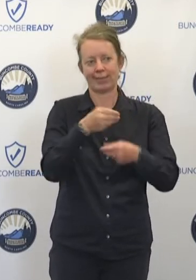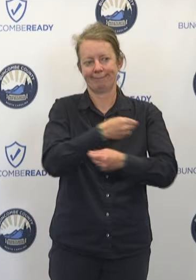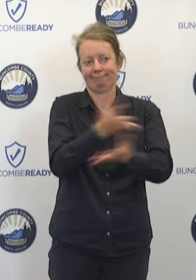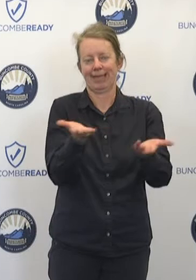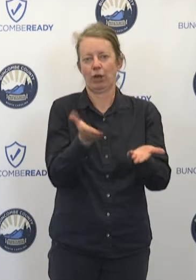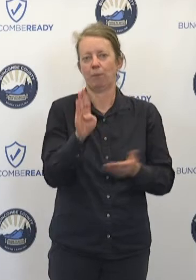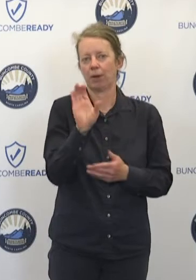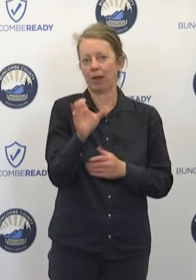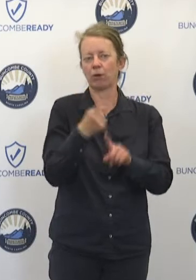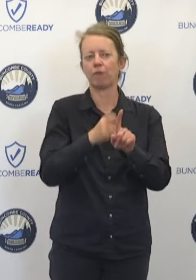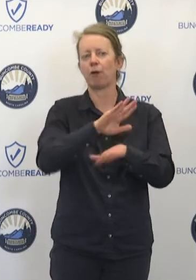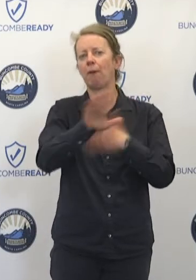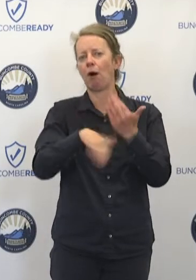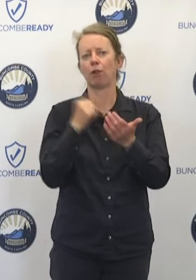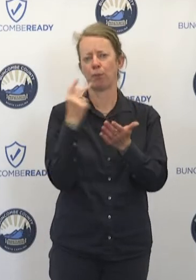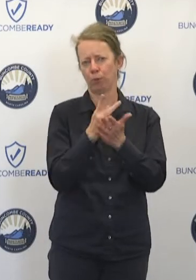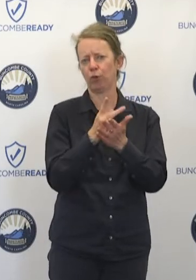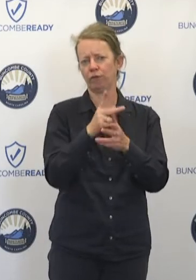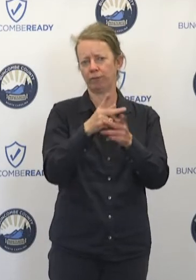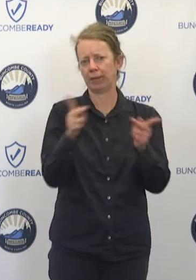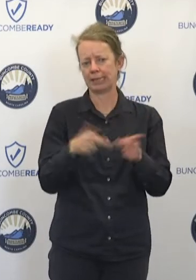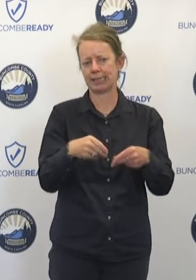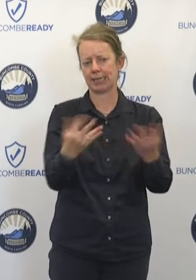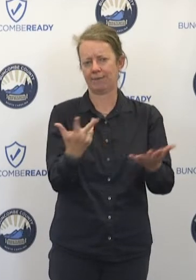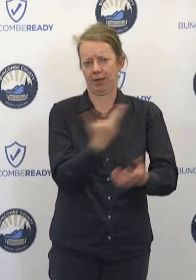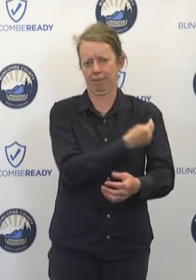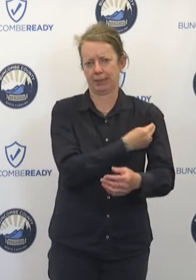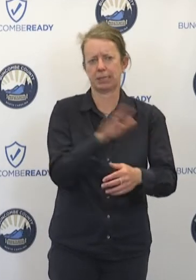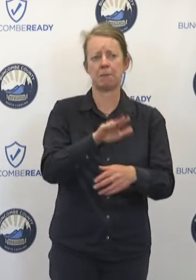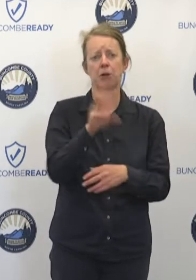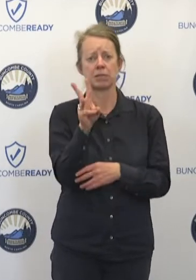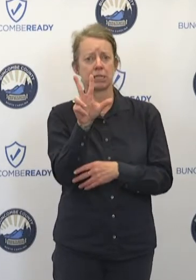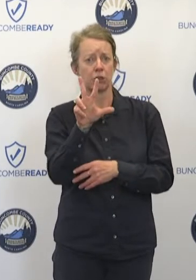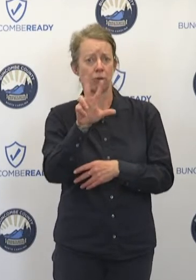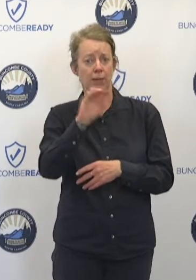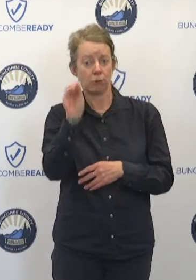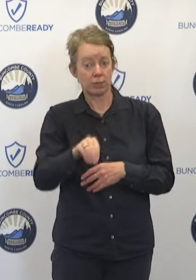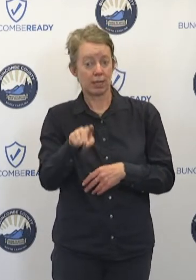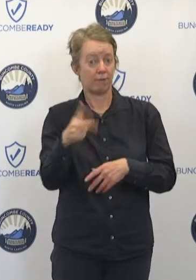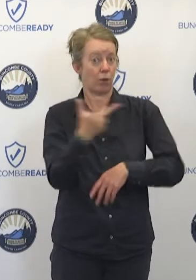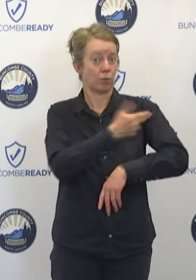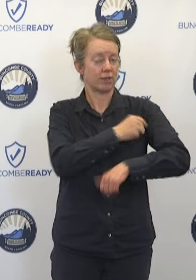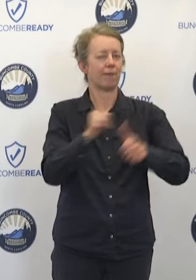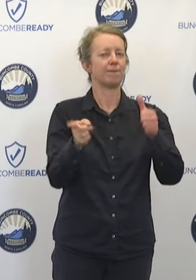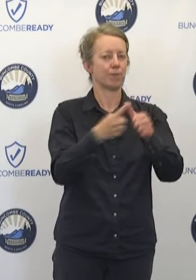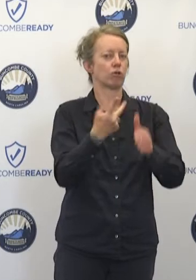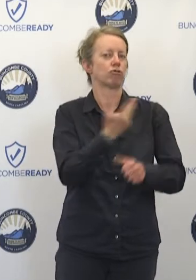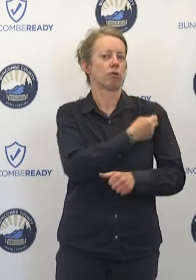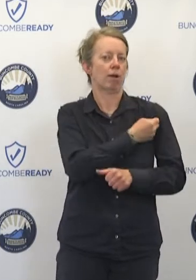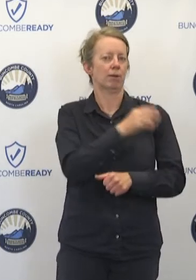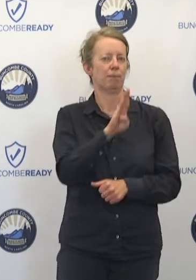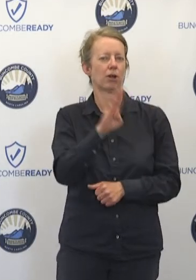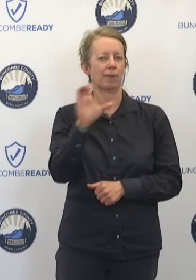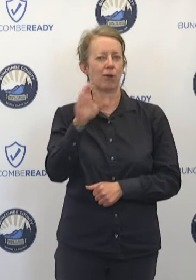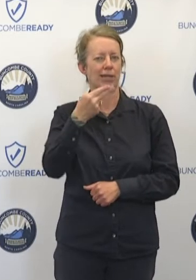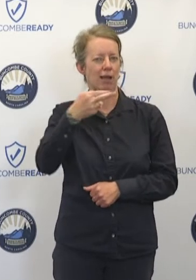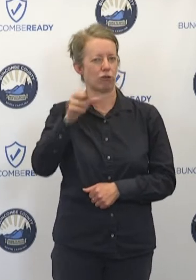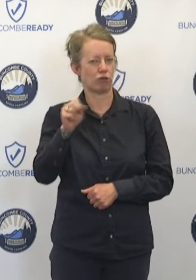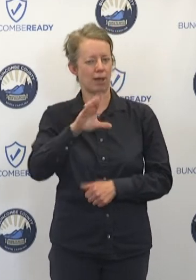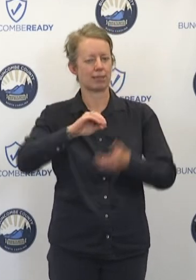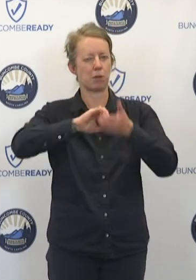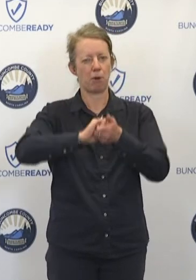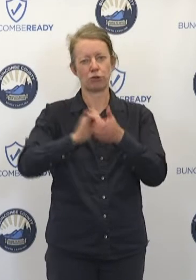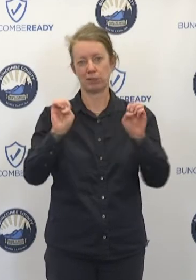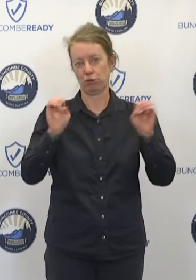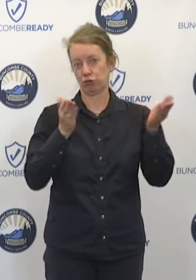vaccine providers. About 63% of these are first doses. Buncombe County HHS and our partners in